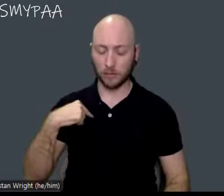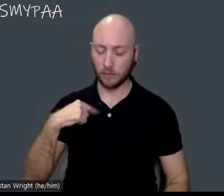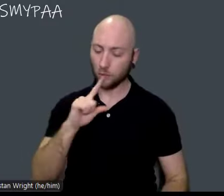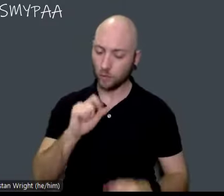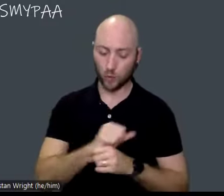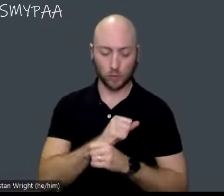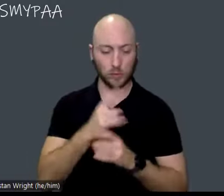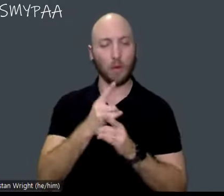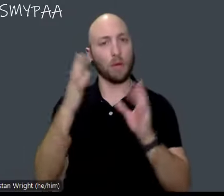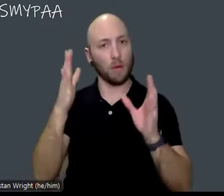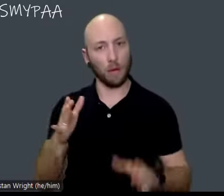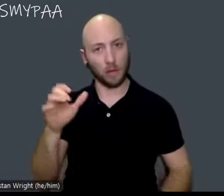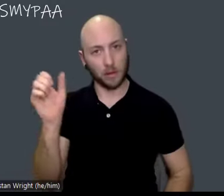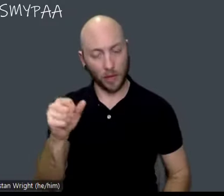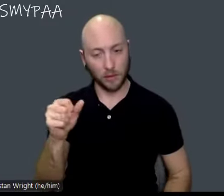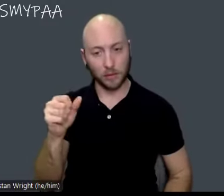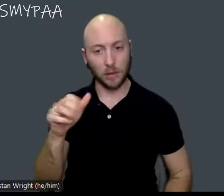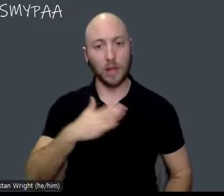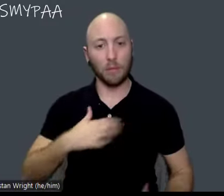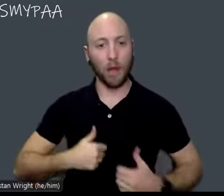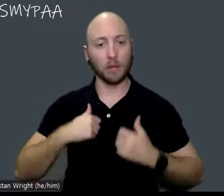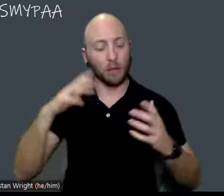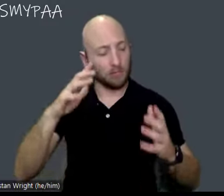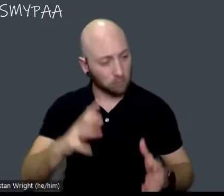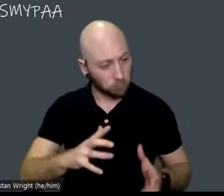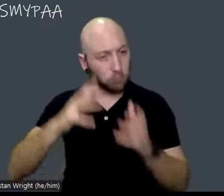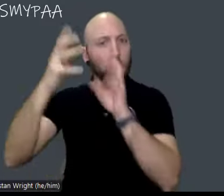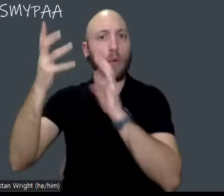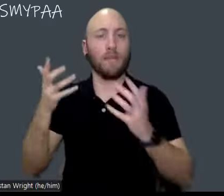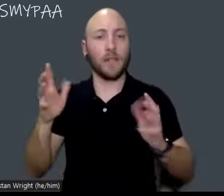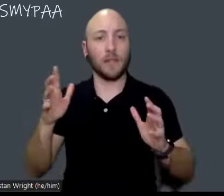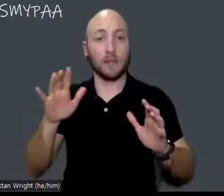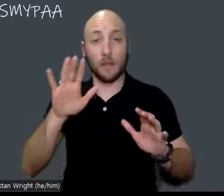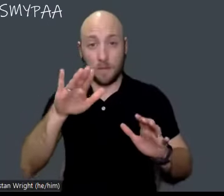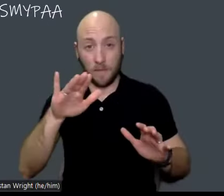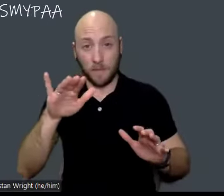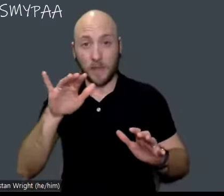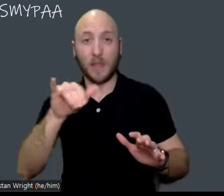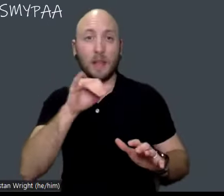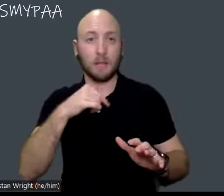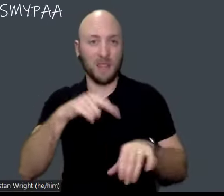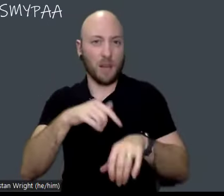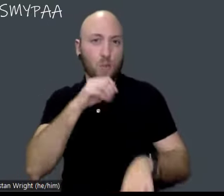am unmanageable. My life is unmanageable. I was 30 years at that time,